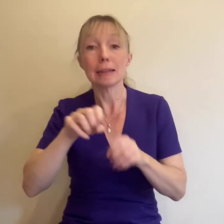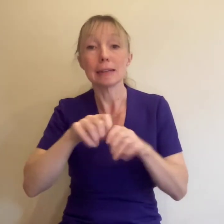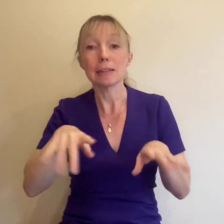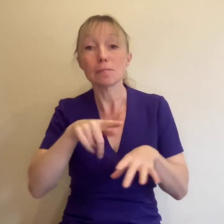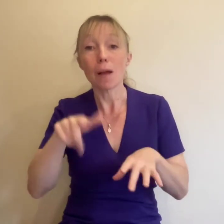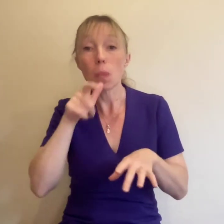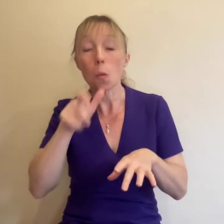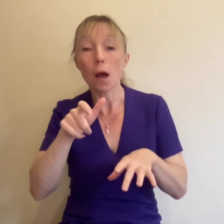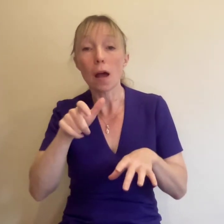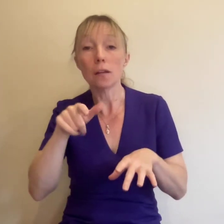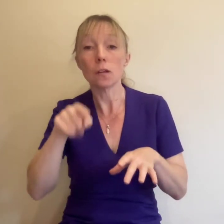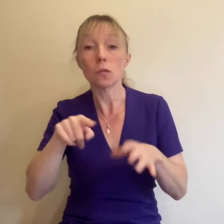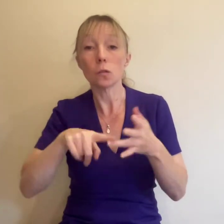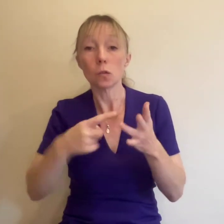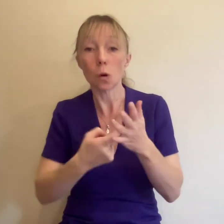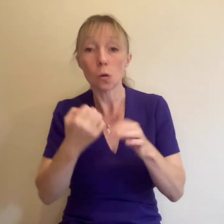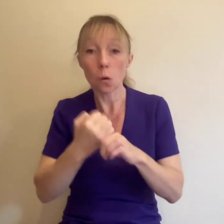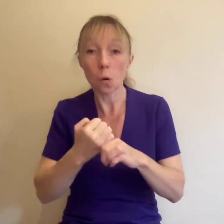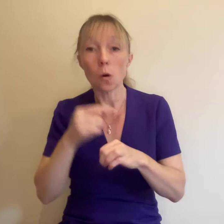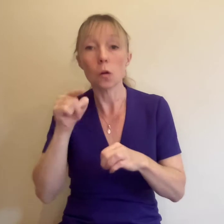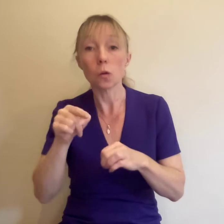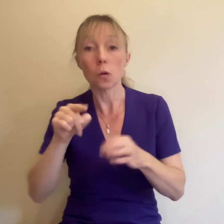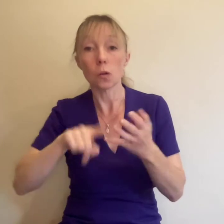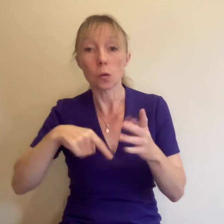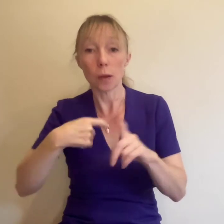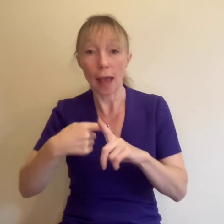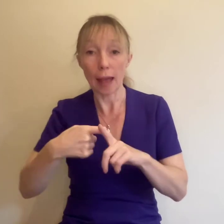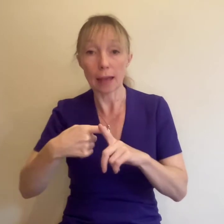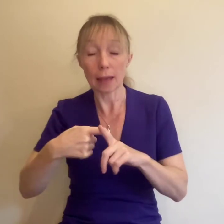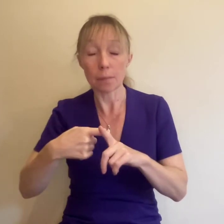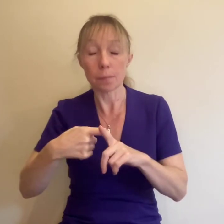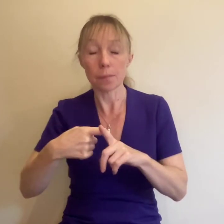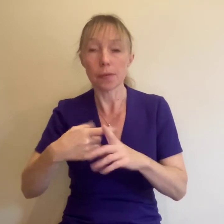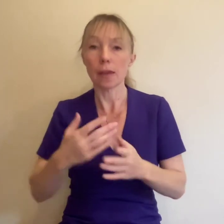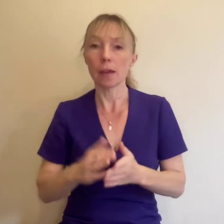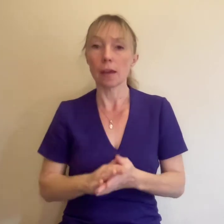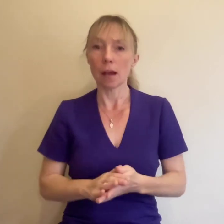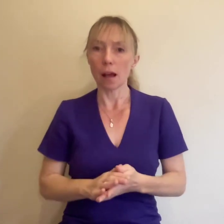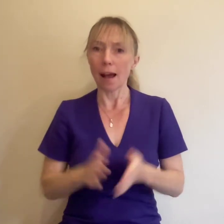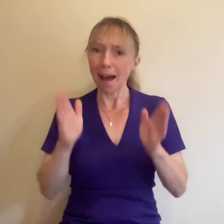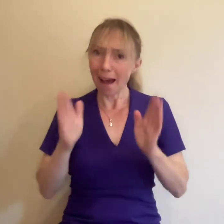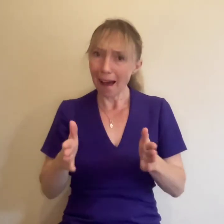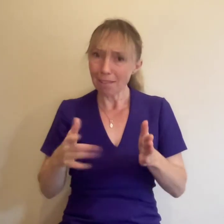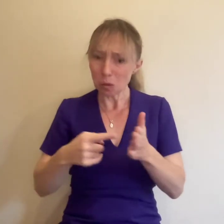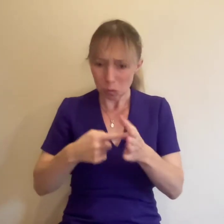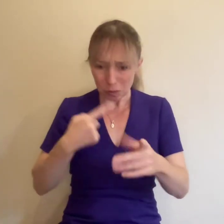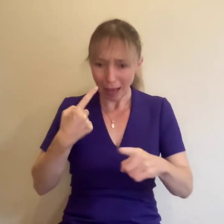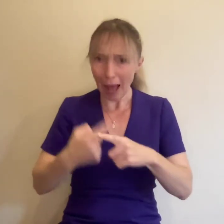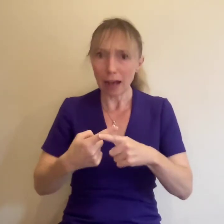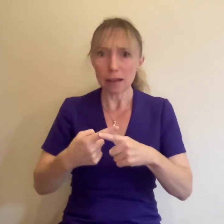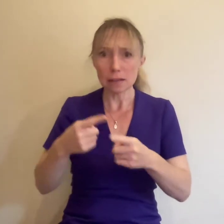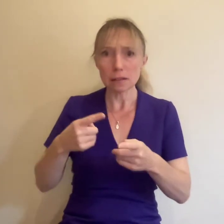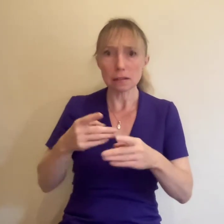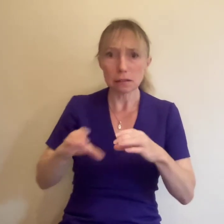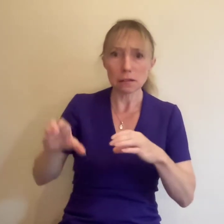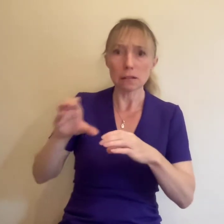emily@spreadtheword.org.uk. Will I have to pay tax on the bursary? Tax is likely to be due on the cash part